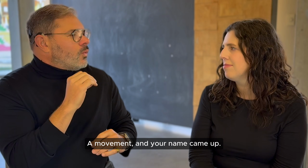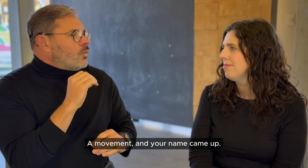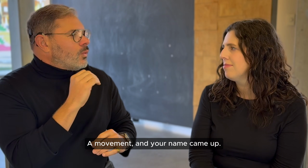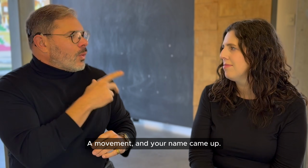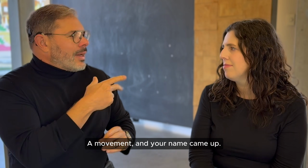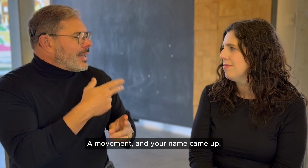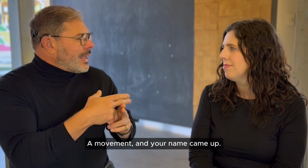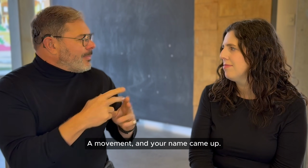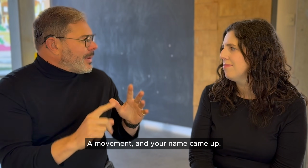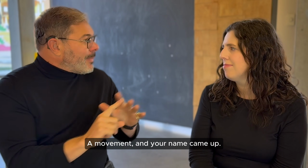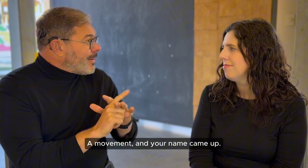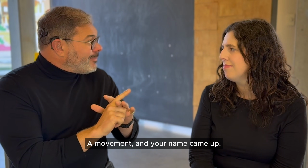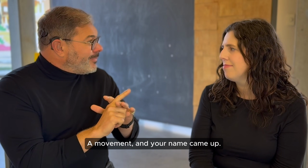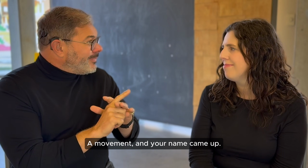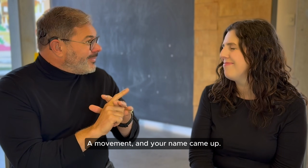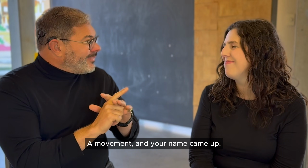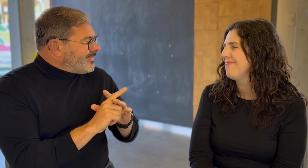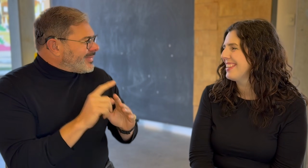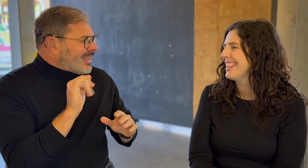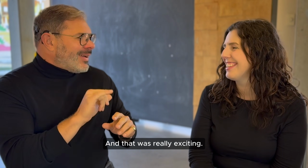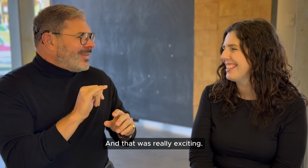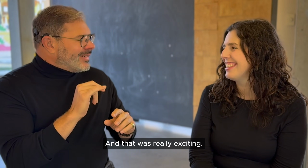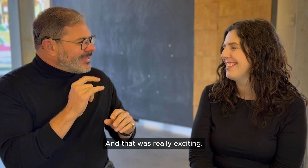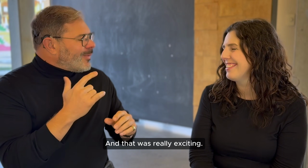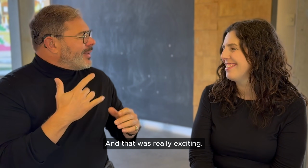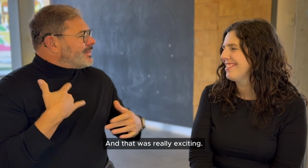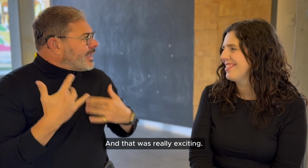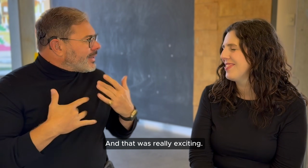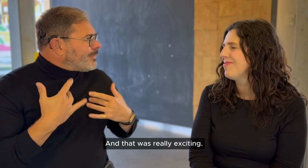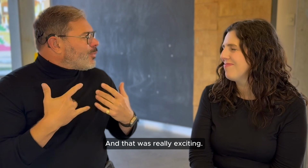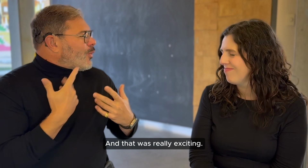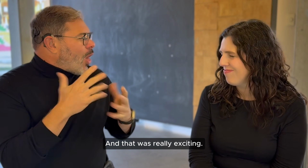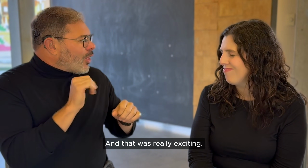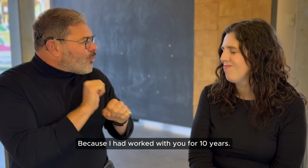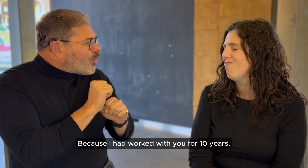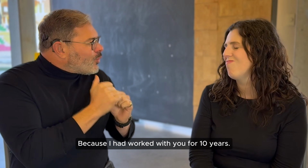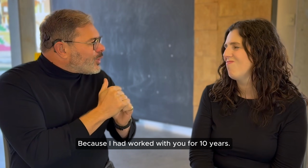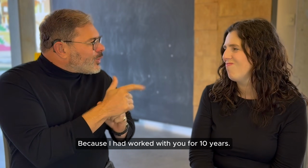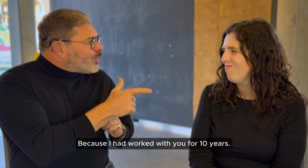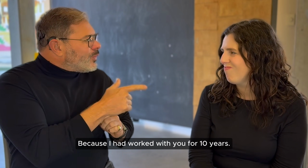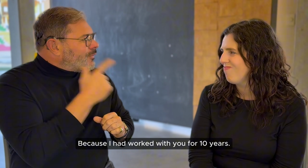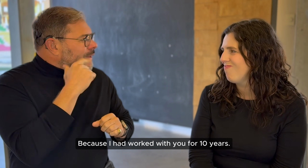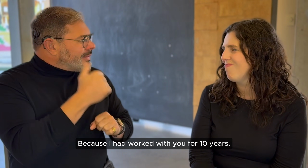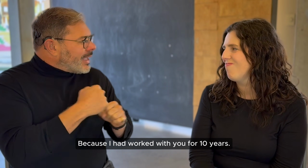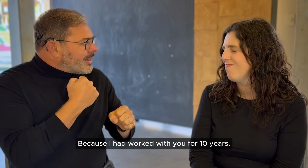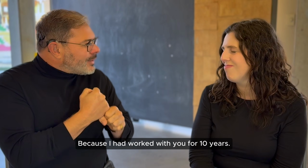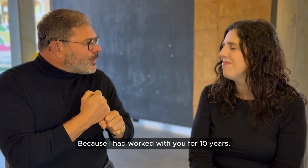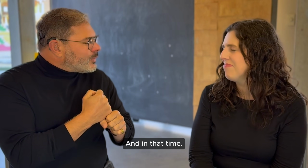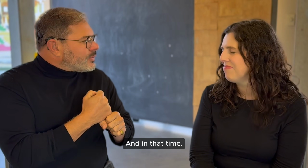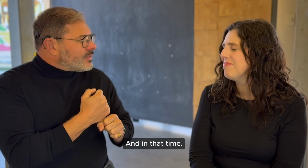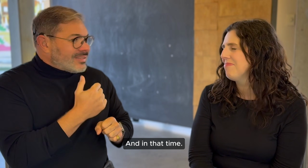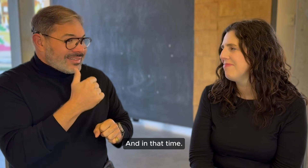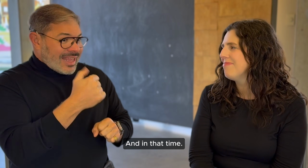And so your name came up. And that was really exciting because I'd worked with you for 10 years. And in that